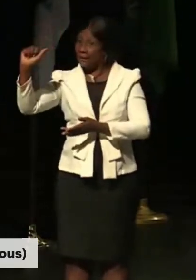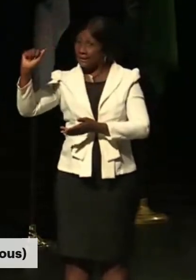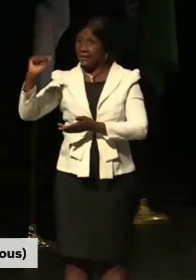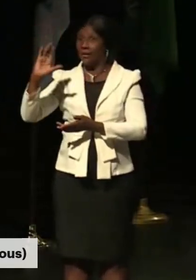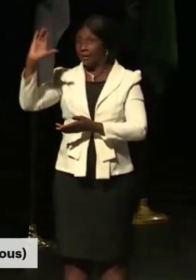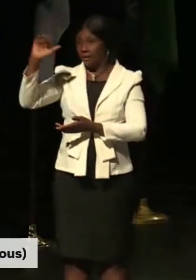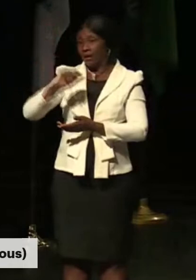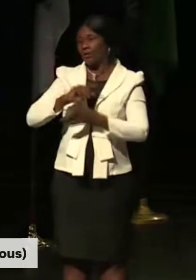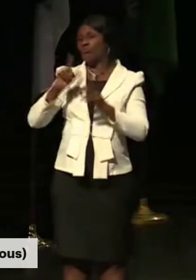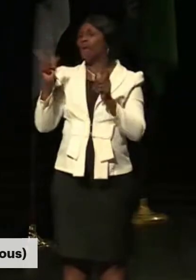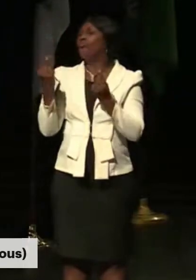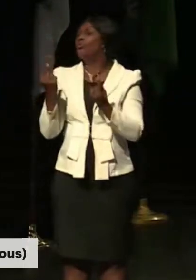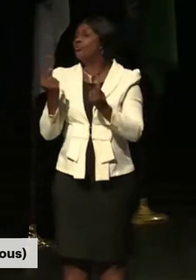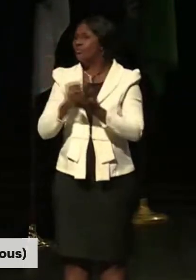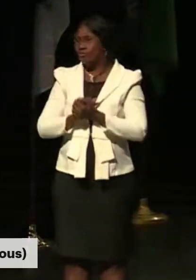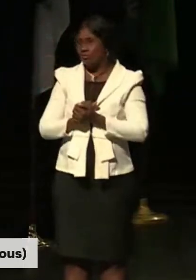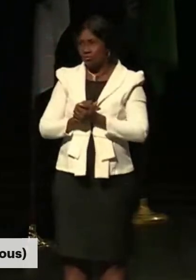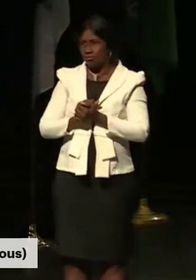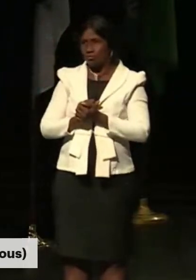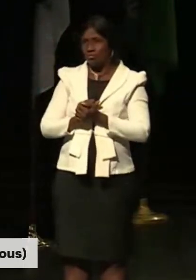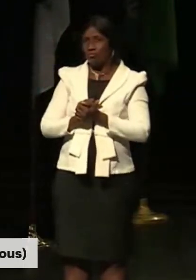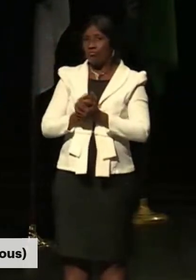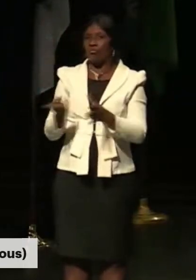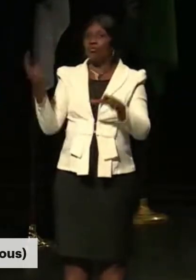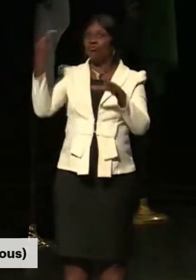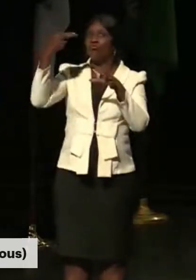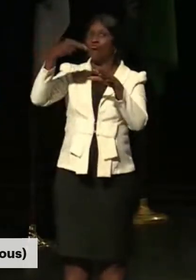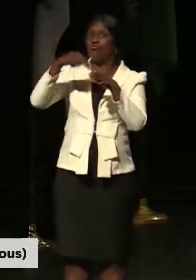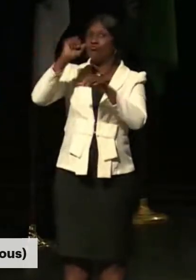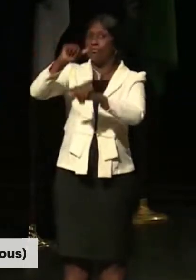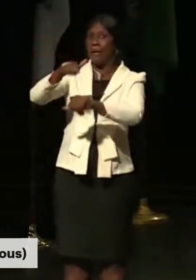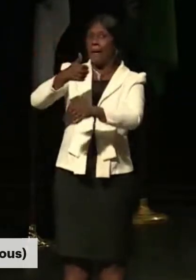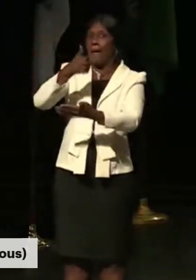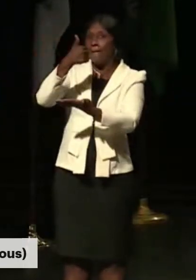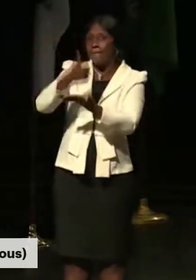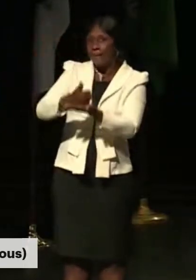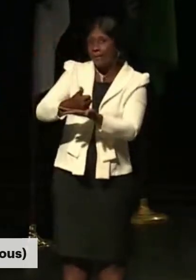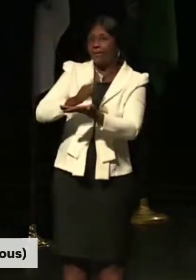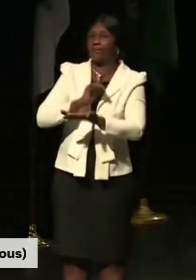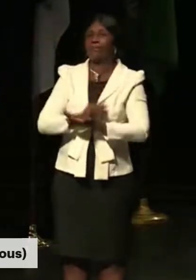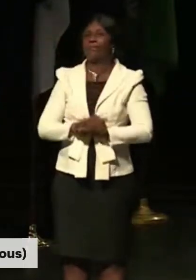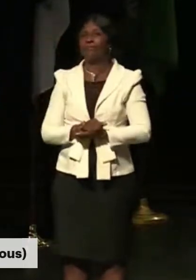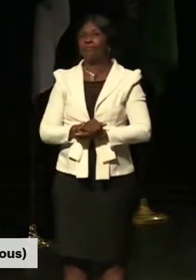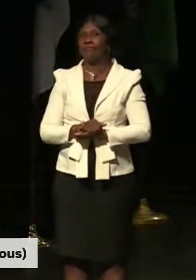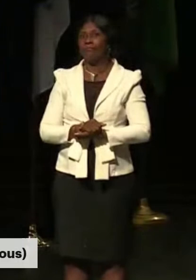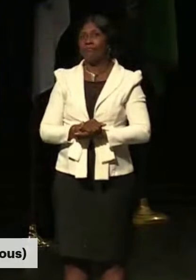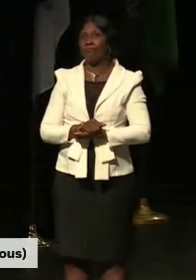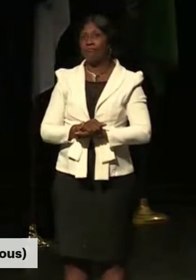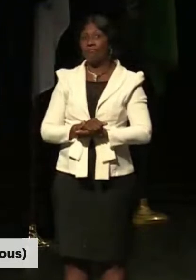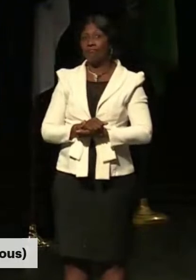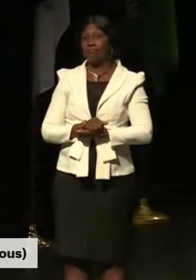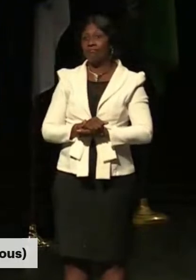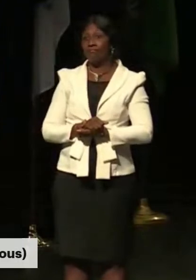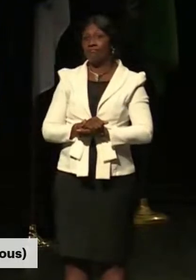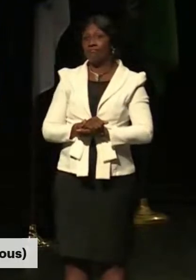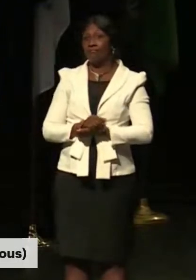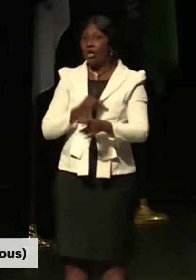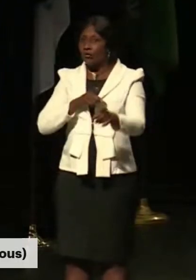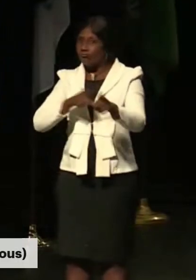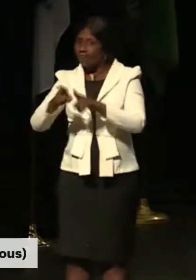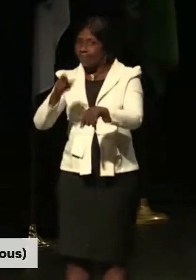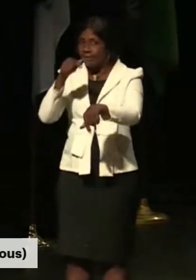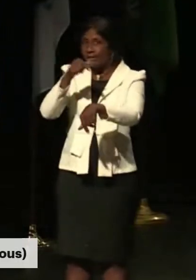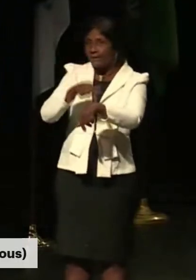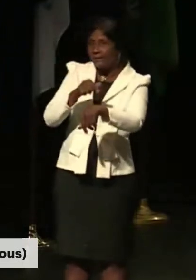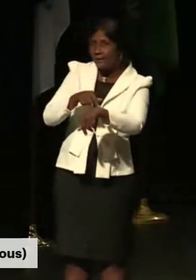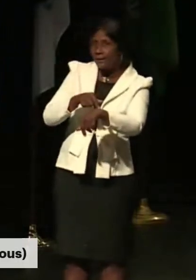of the Trinidad and Tobago Regimental Band. It was during this time he earned a grade 8 certificate in music